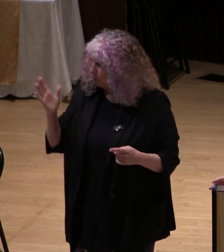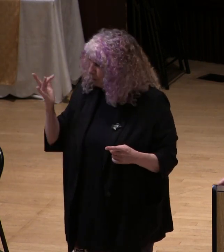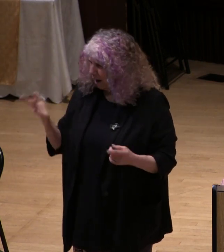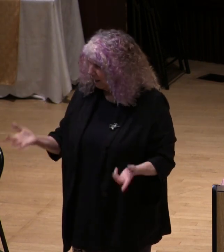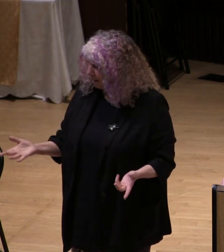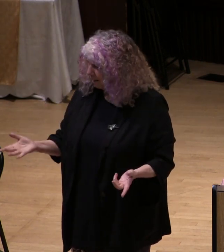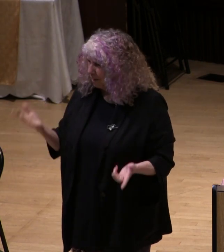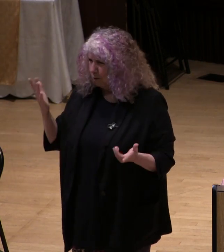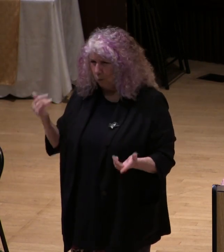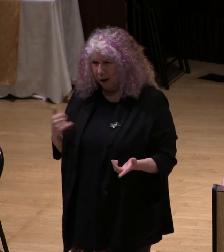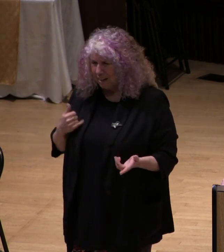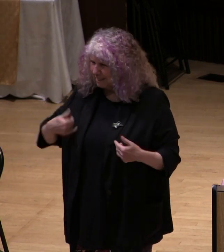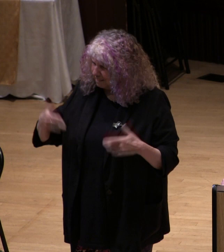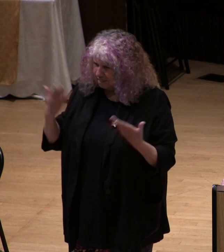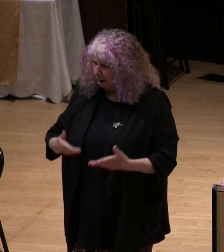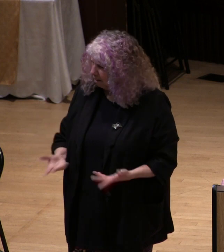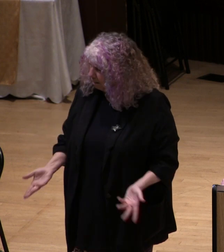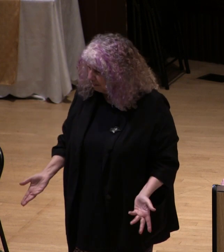Why while it's still dark?